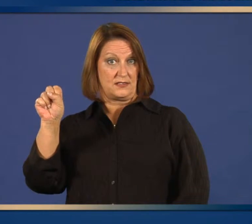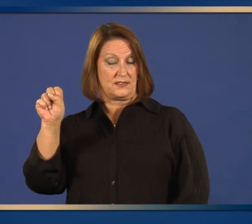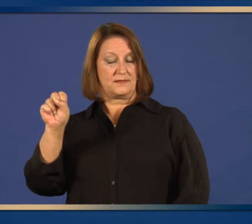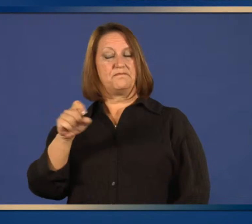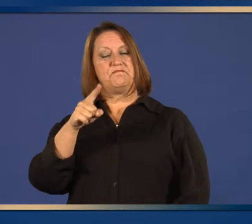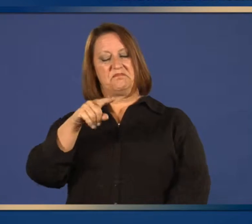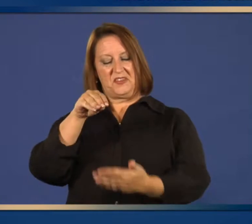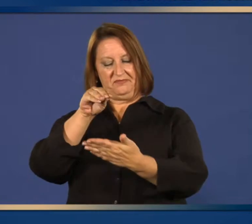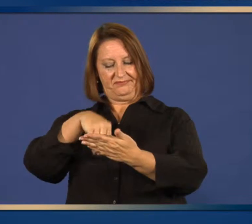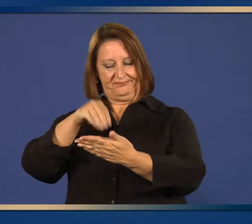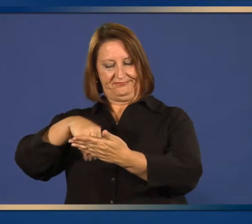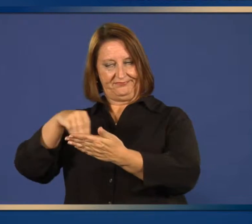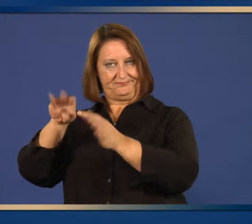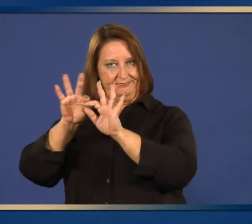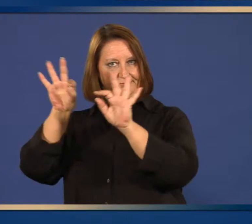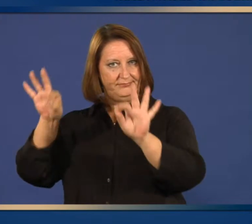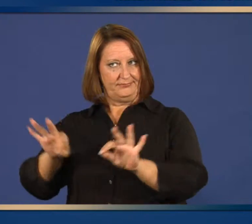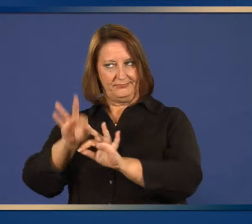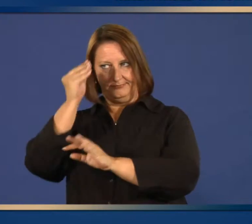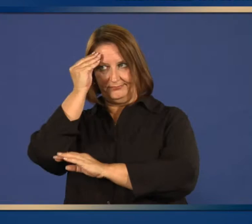Reporting System,